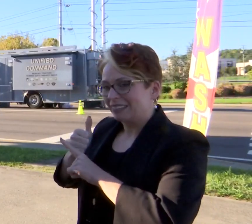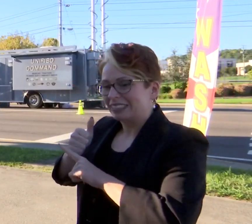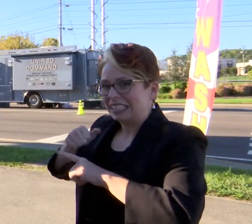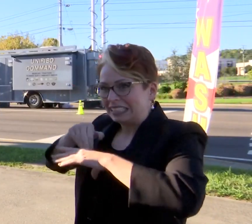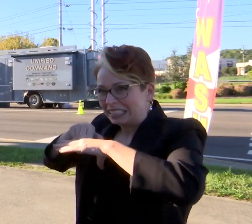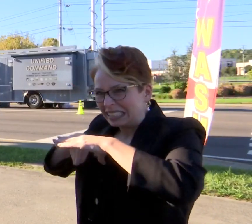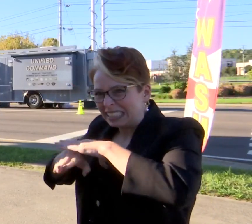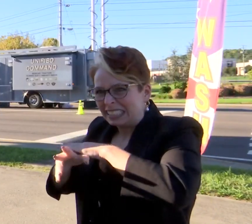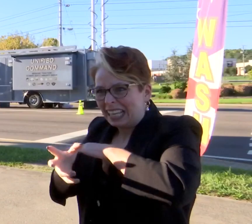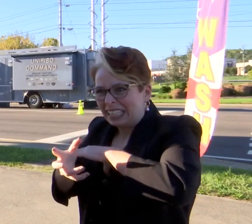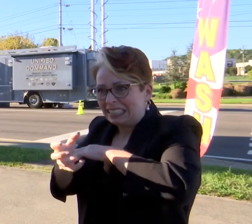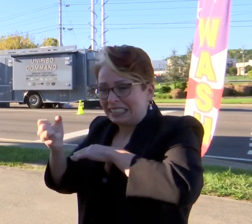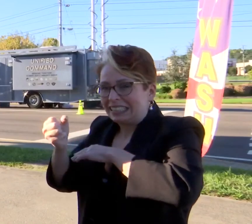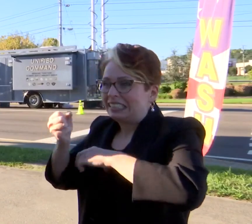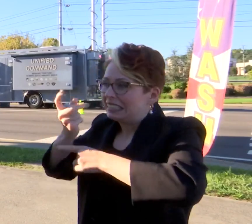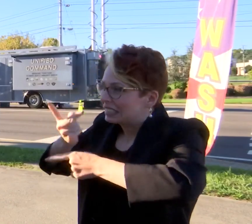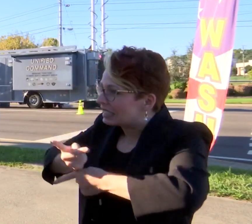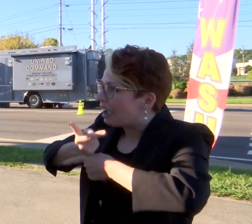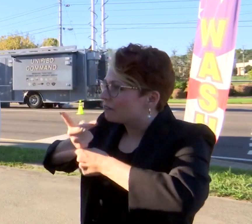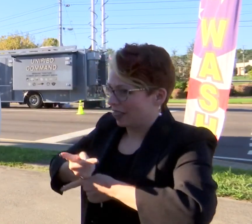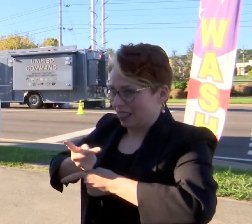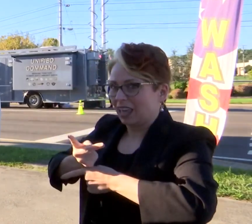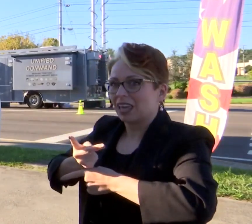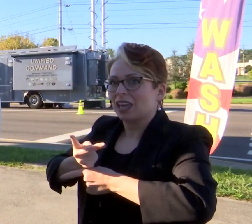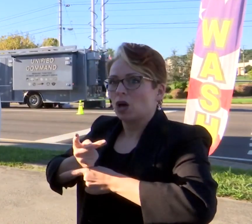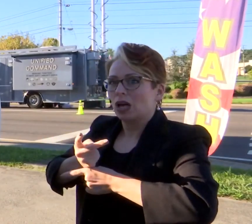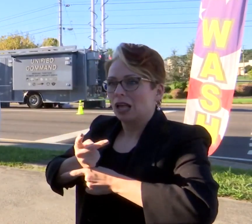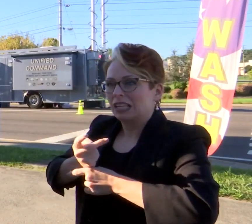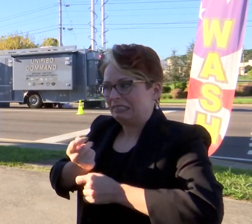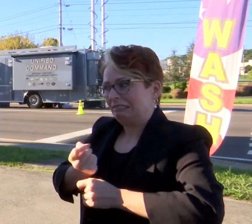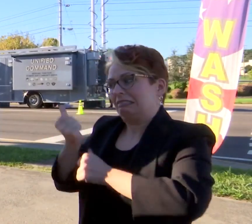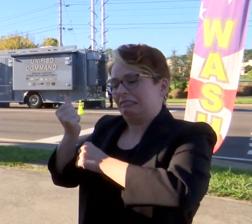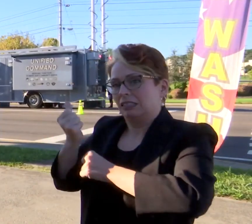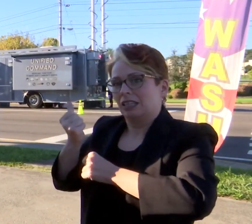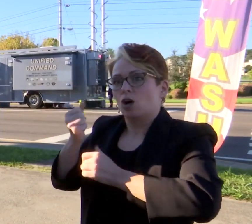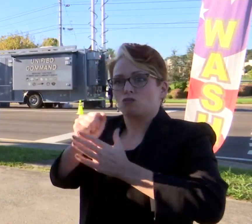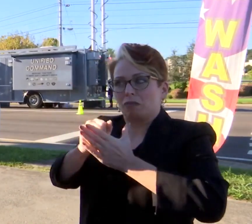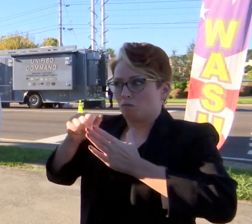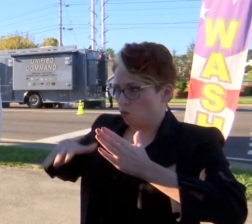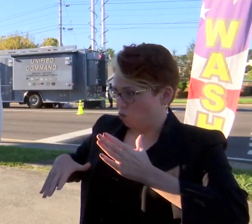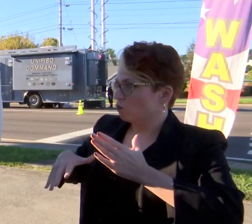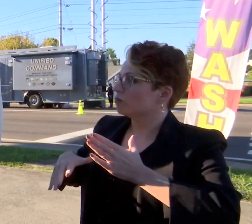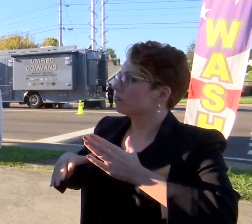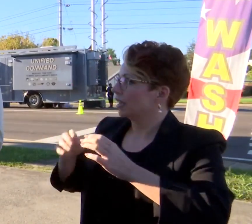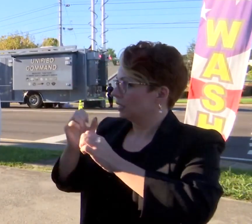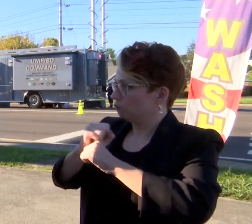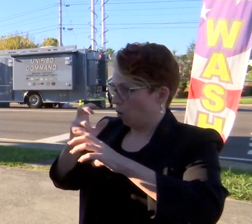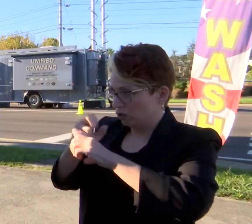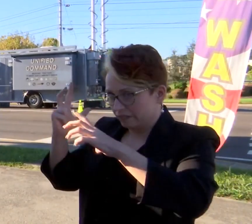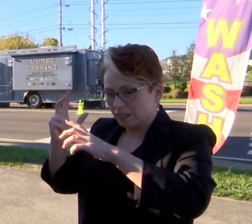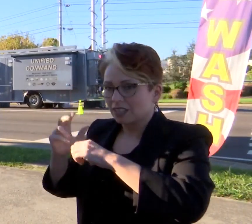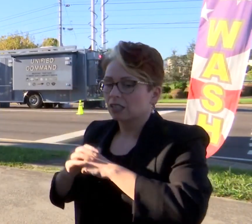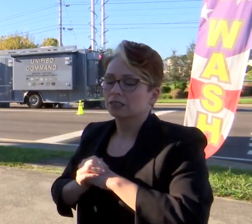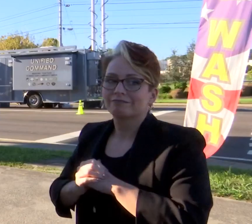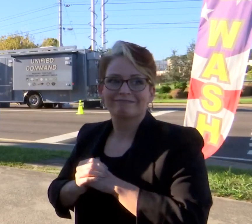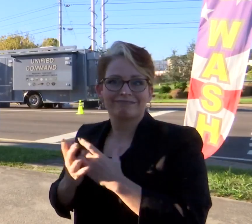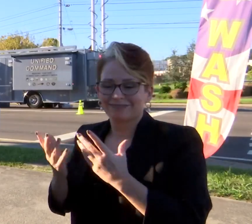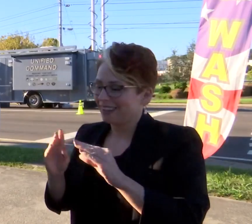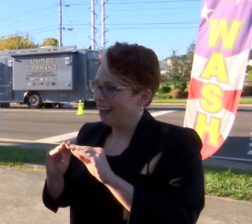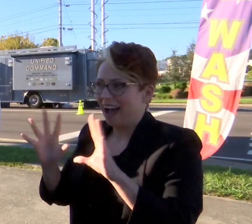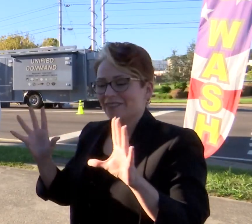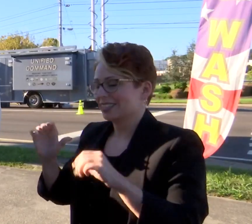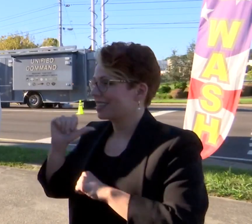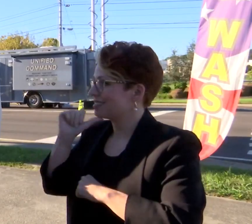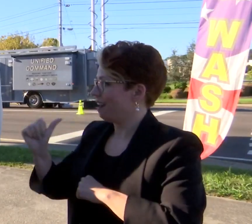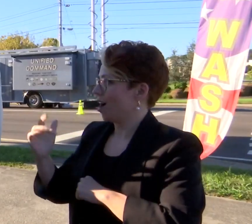diligently, cautiously removing the pieces of the explosives, and obviously not the preferred